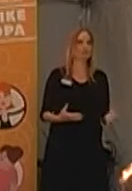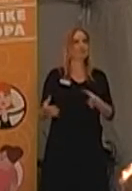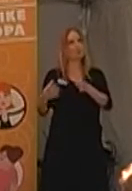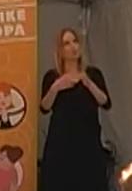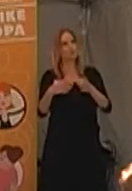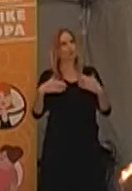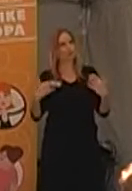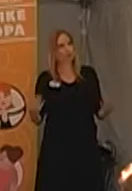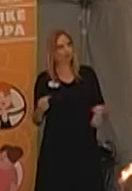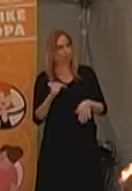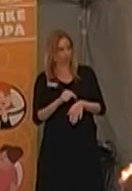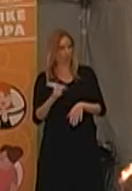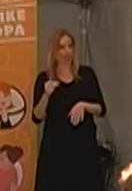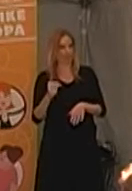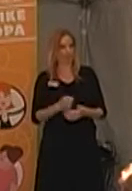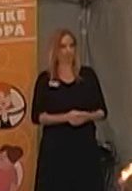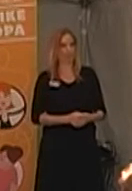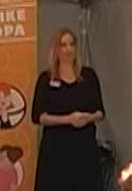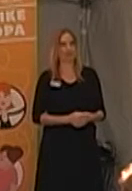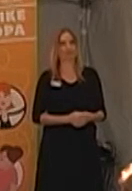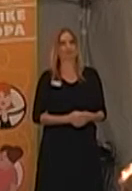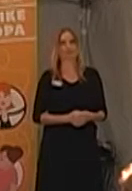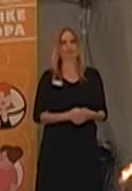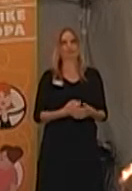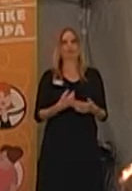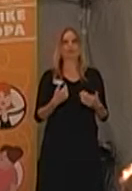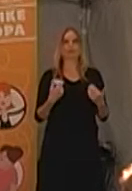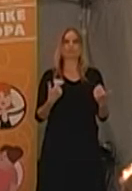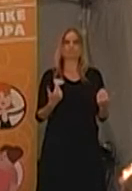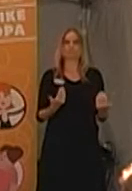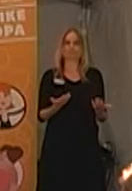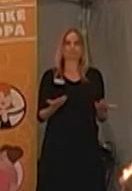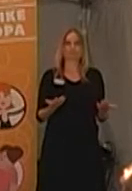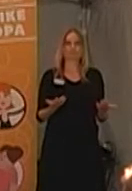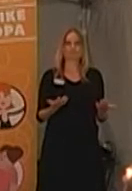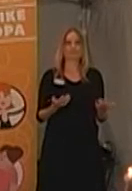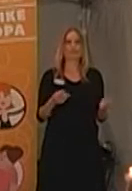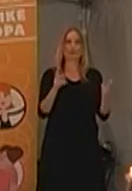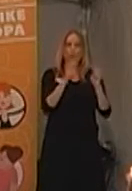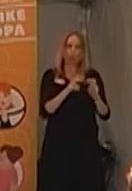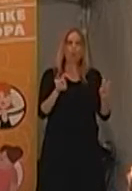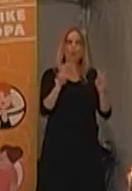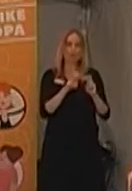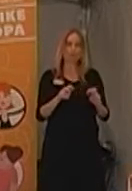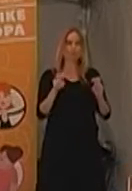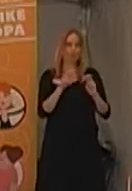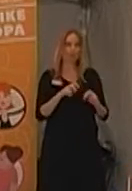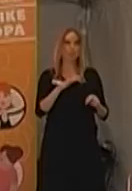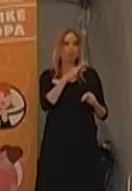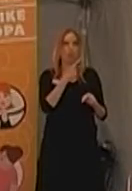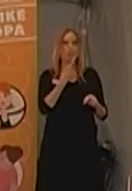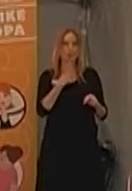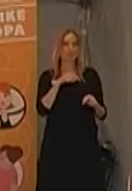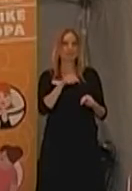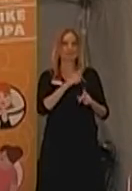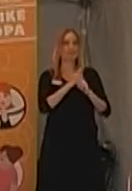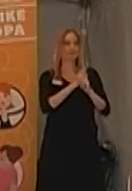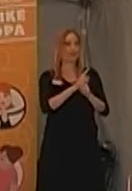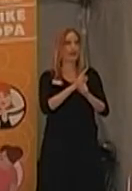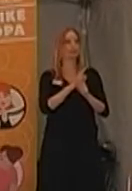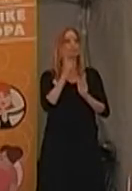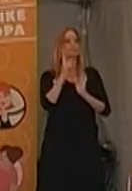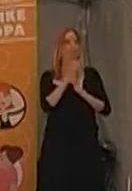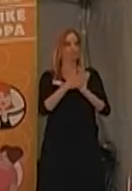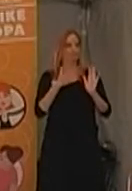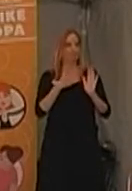them, and their attitudes towards it. Now, study after study after study seems to indicate that the Nordics